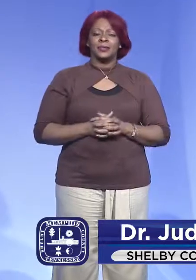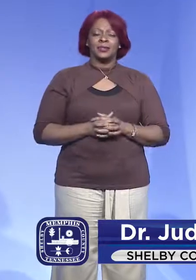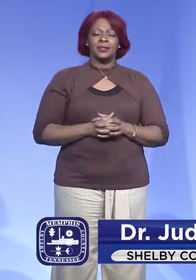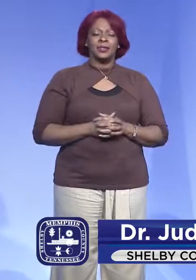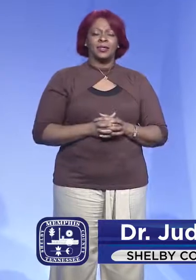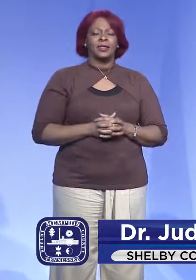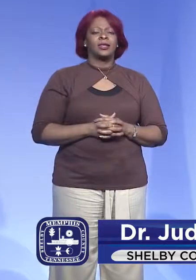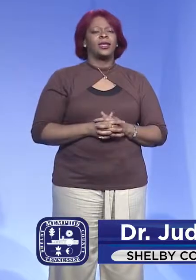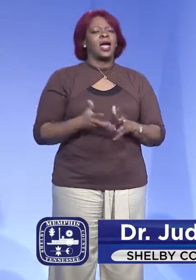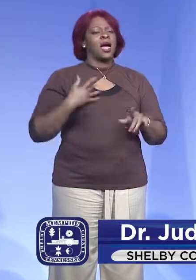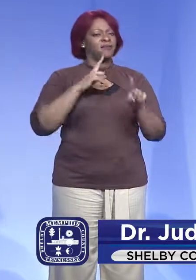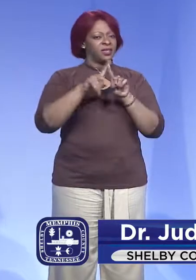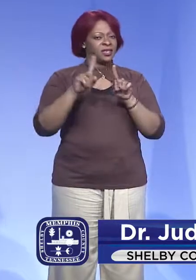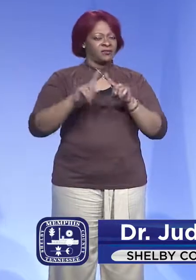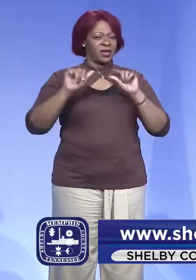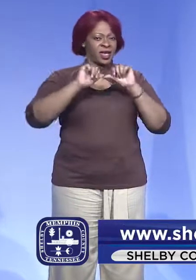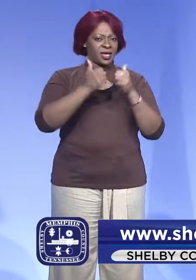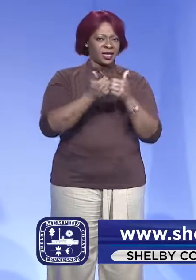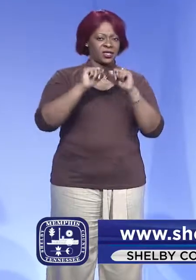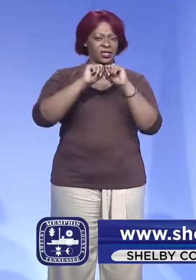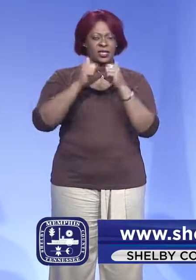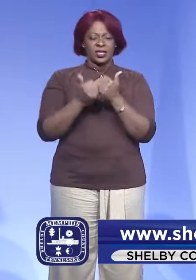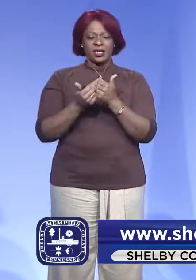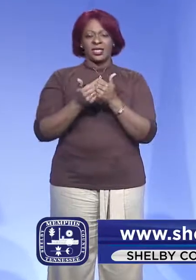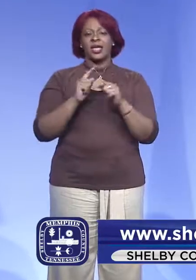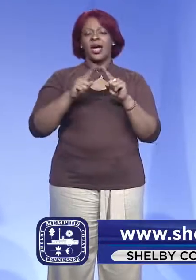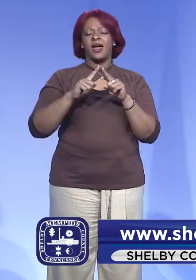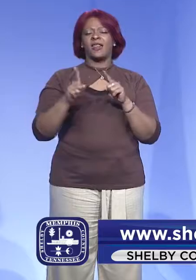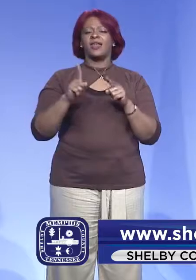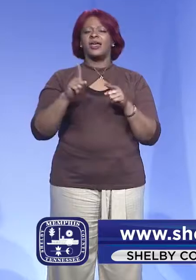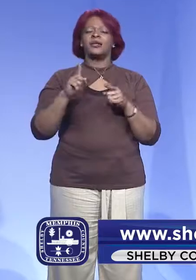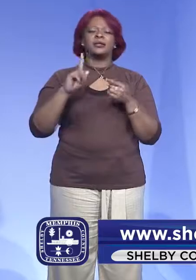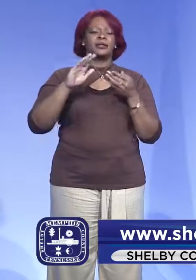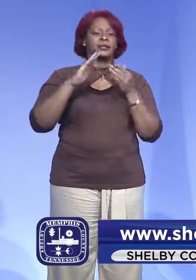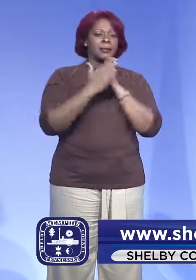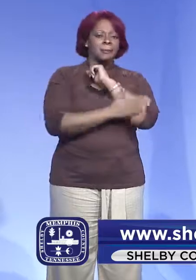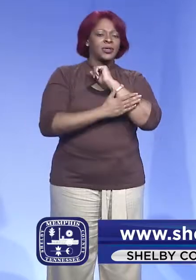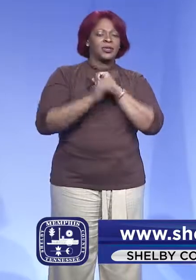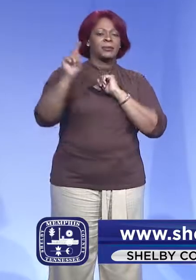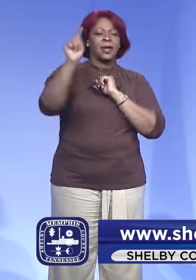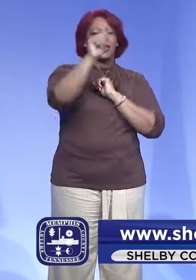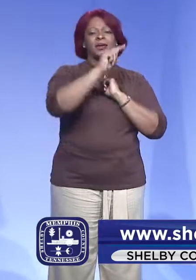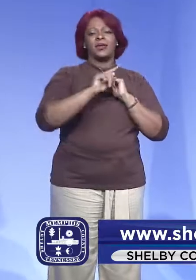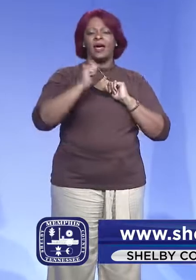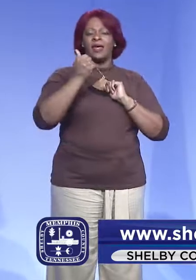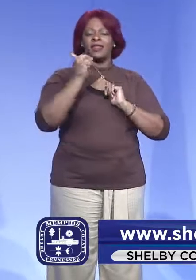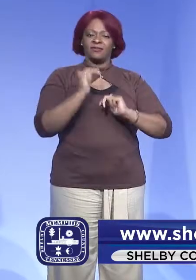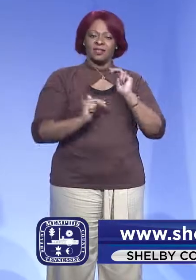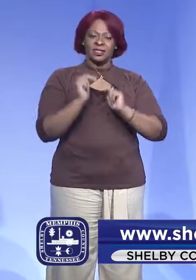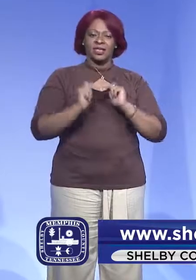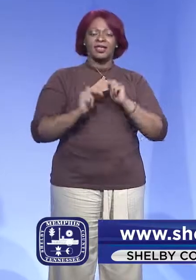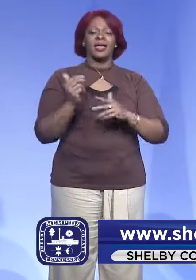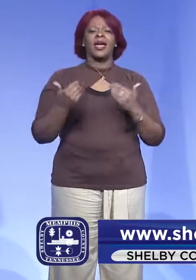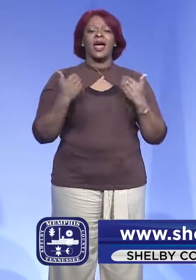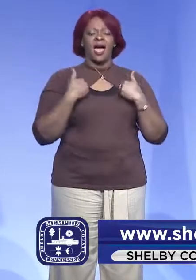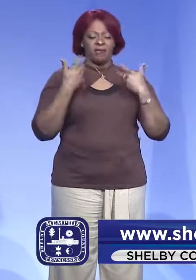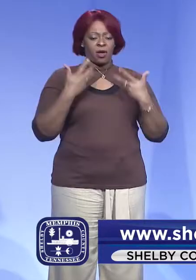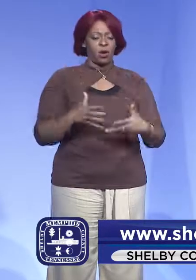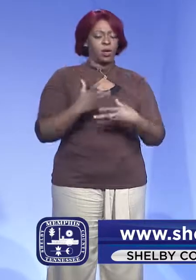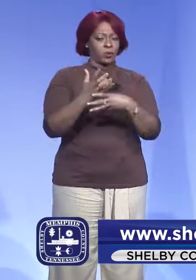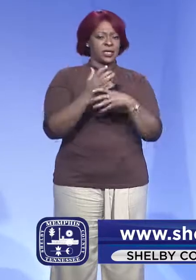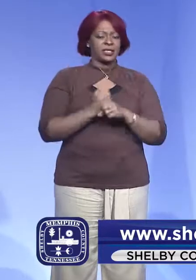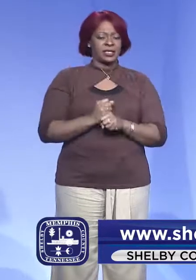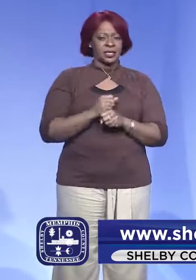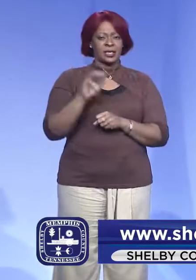are a number of agencies, other municipalities, facilities that have received